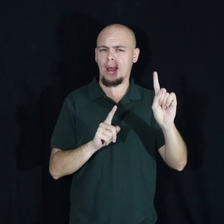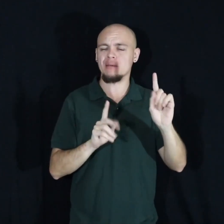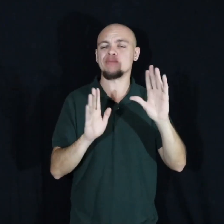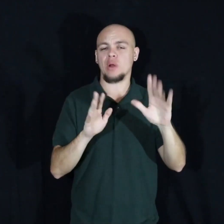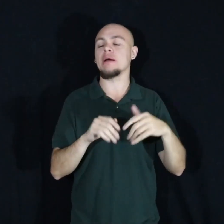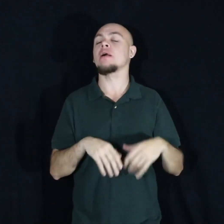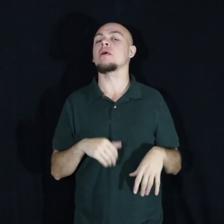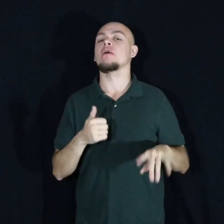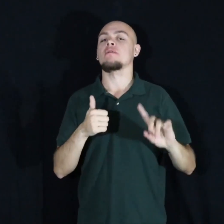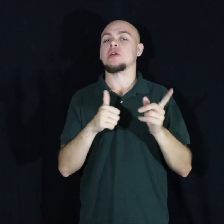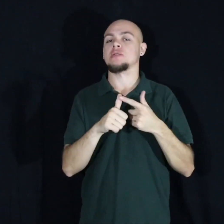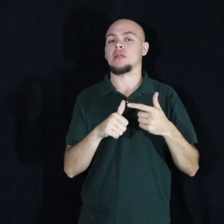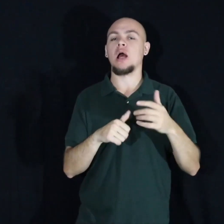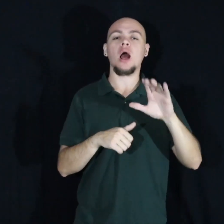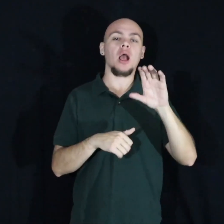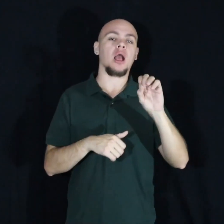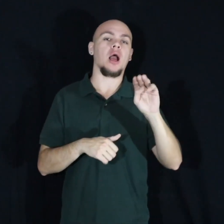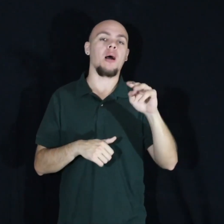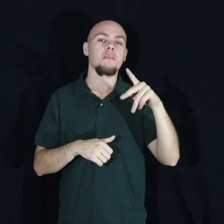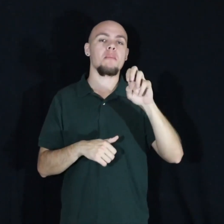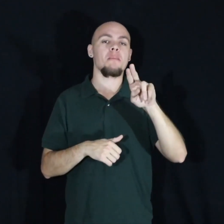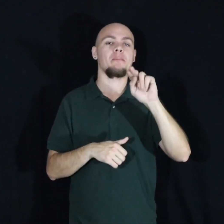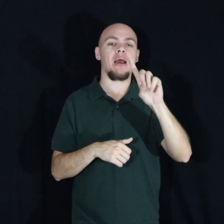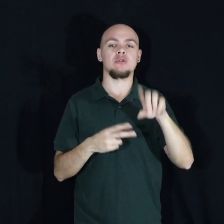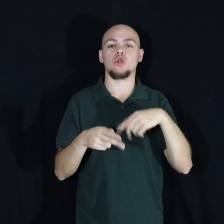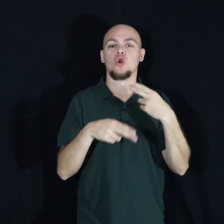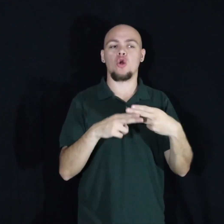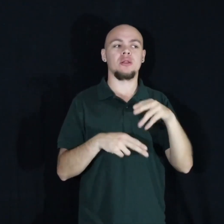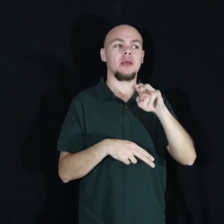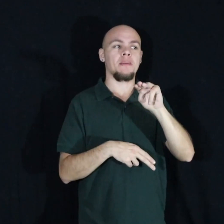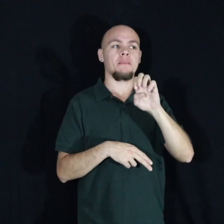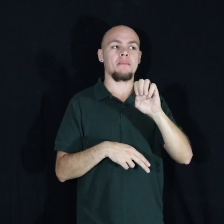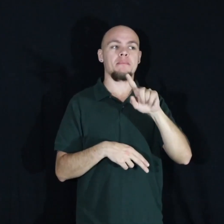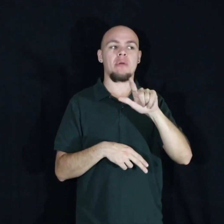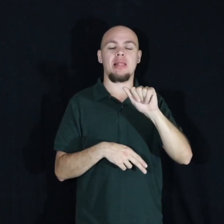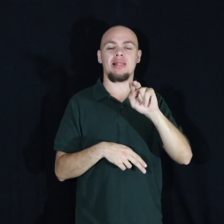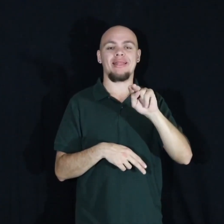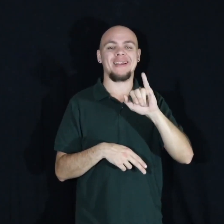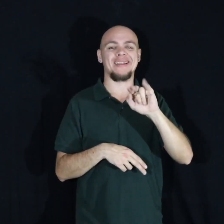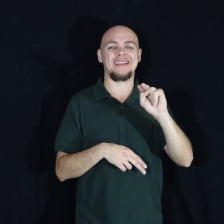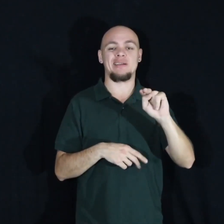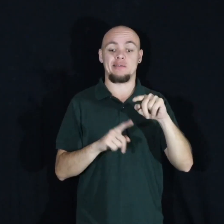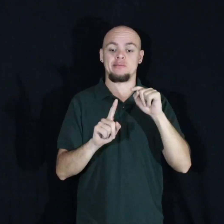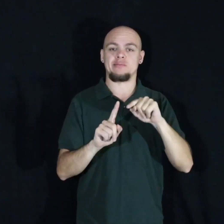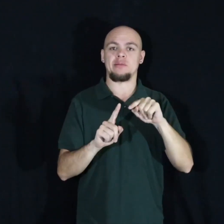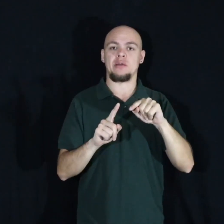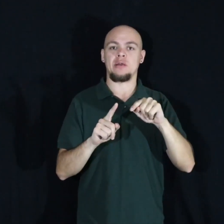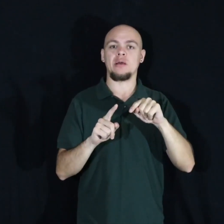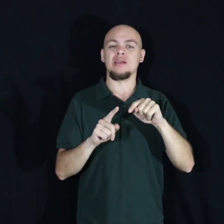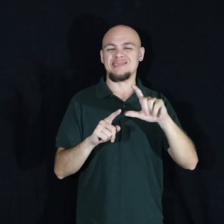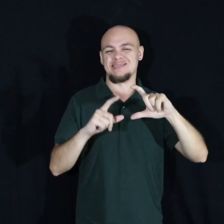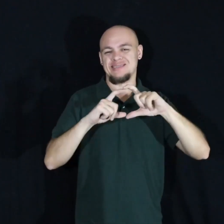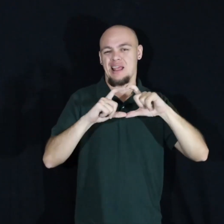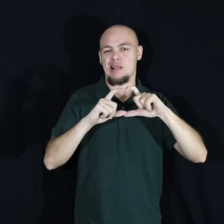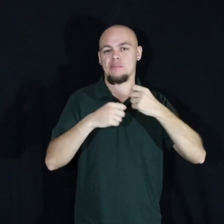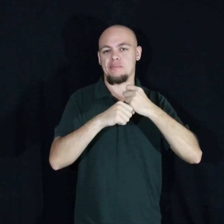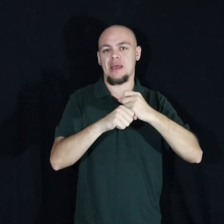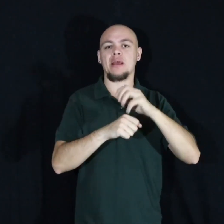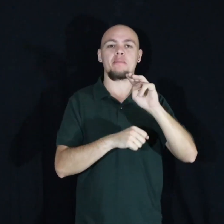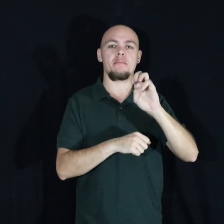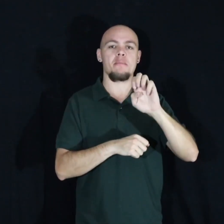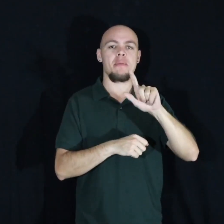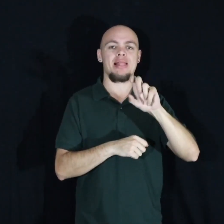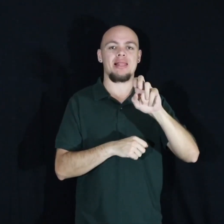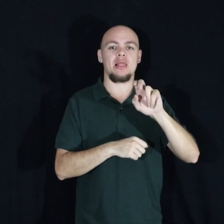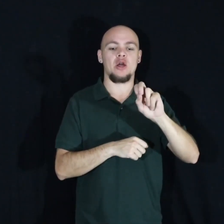It comes from a compound called melanin. Now, melanin is produced by cells called melanocytes. Now, we all